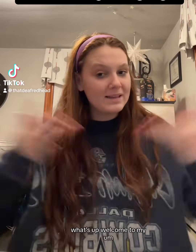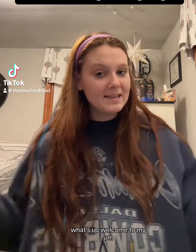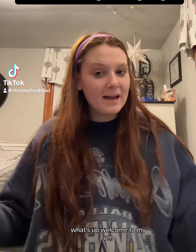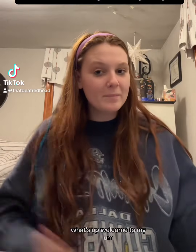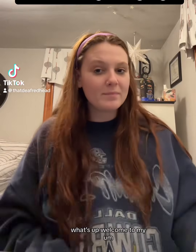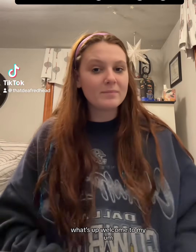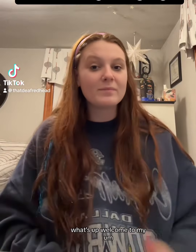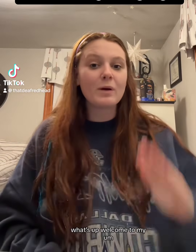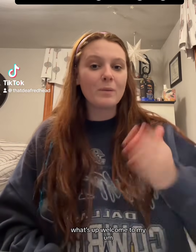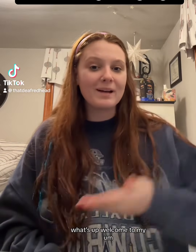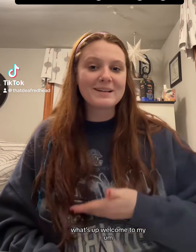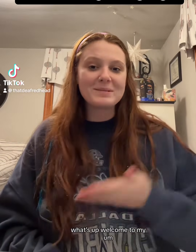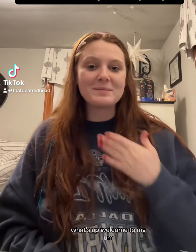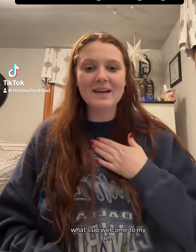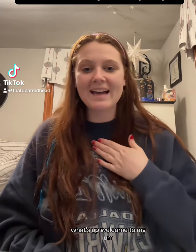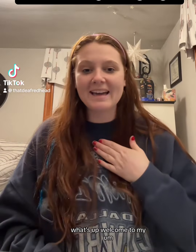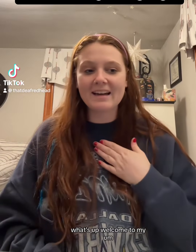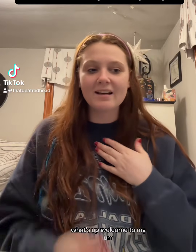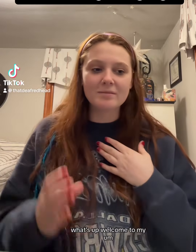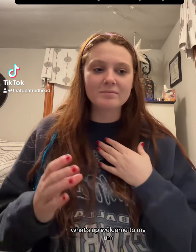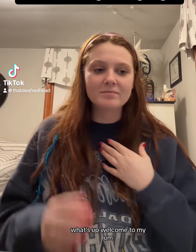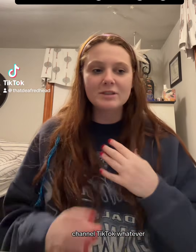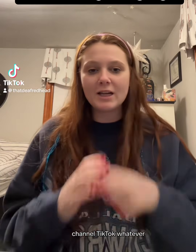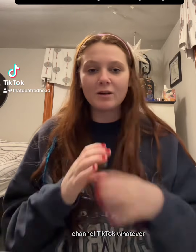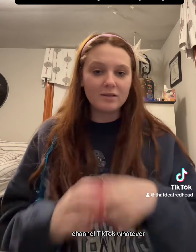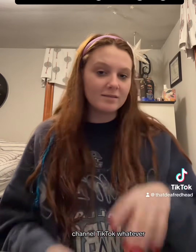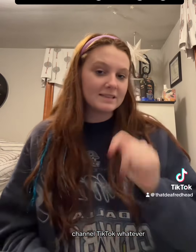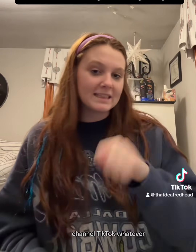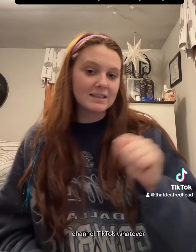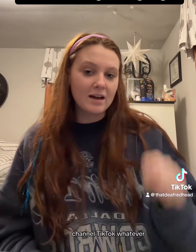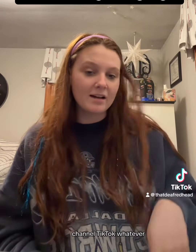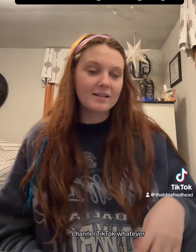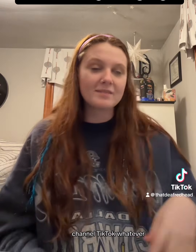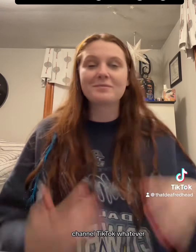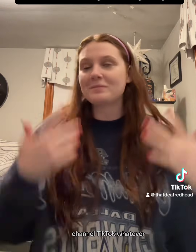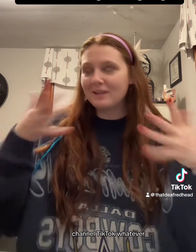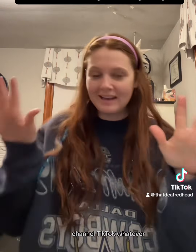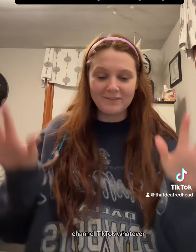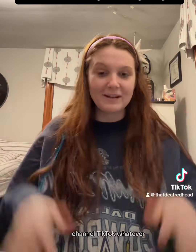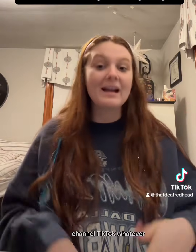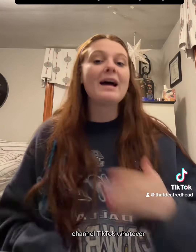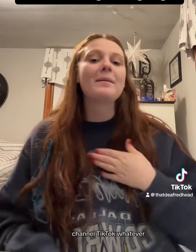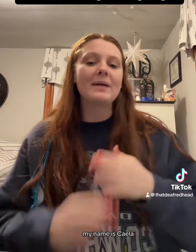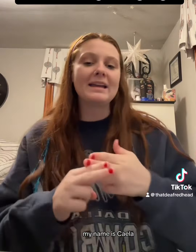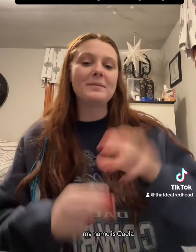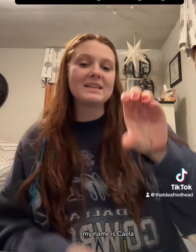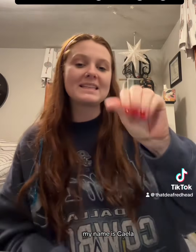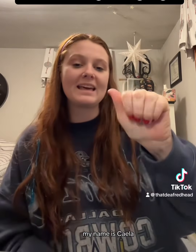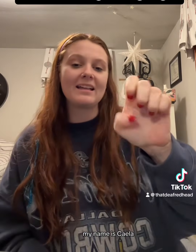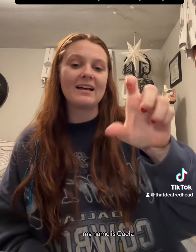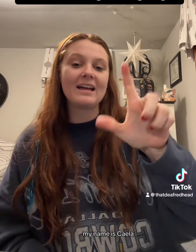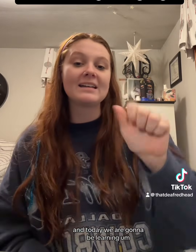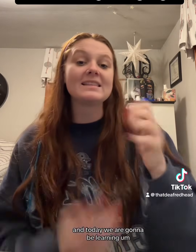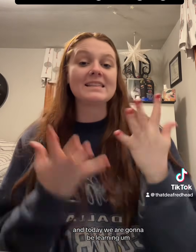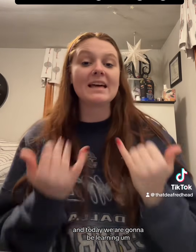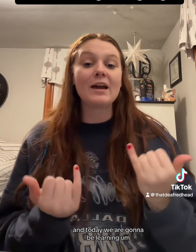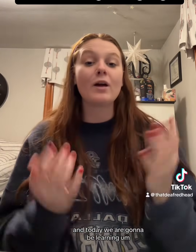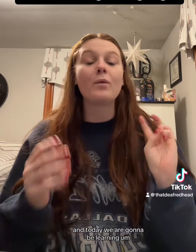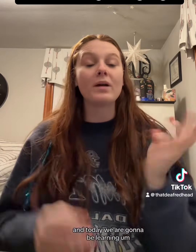What's up? Welcome to my channel, TikTok, whatever. My name is Caela, and today we are going